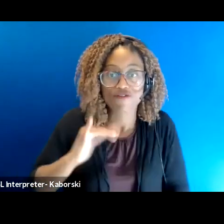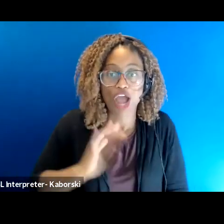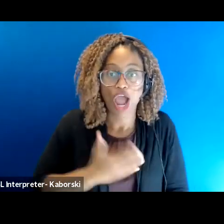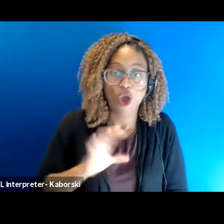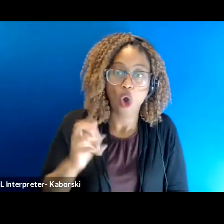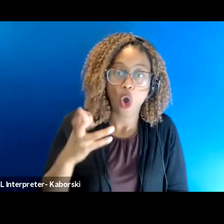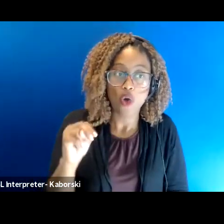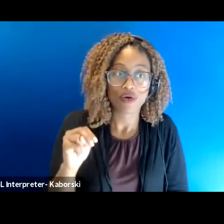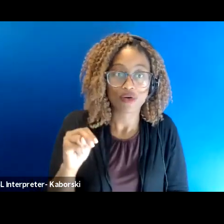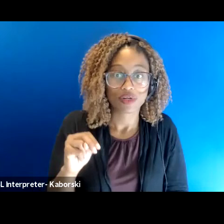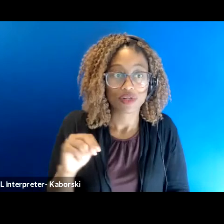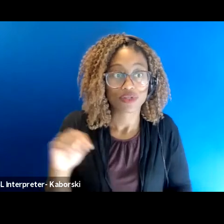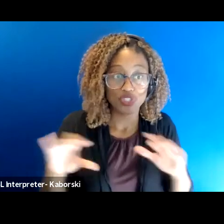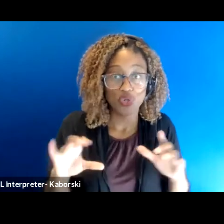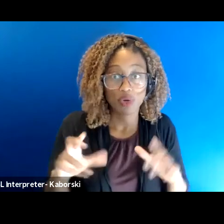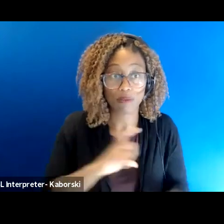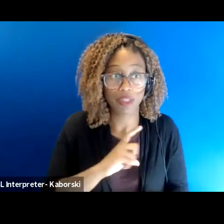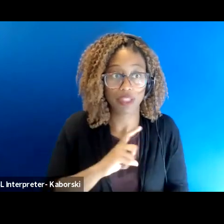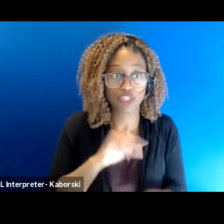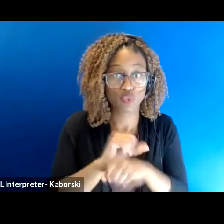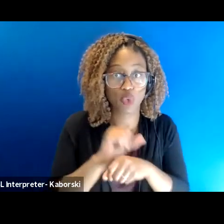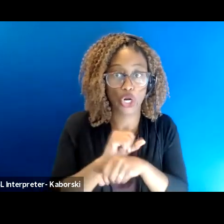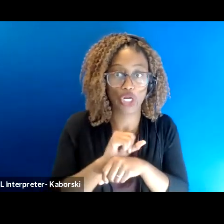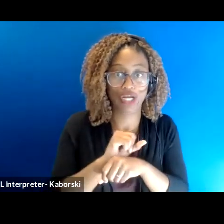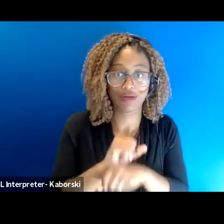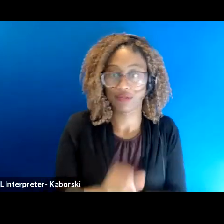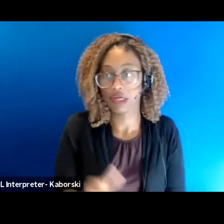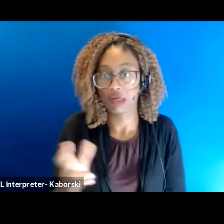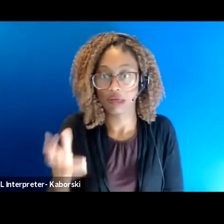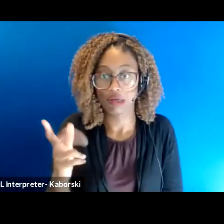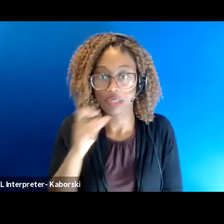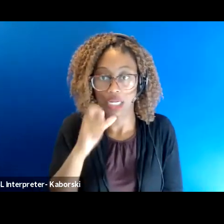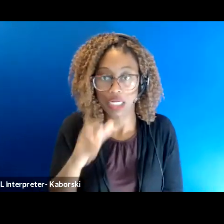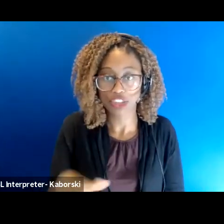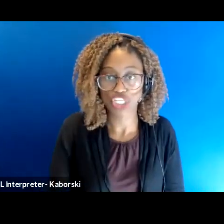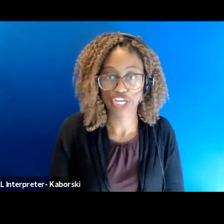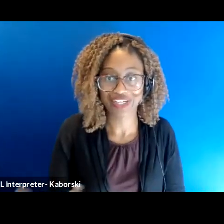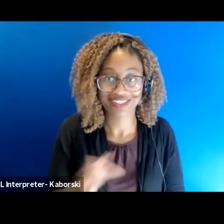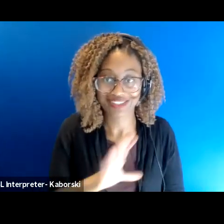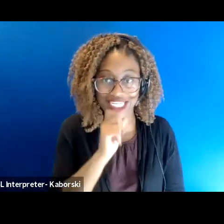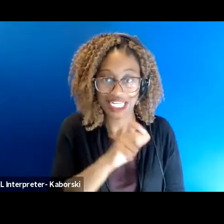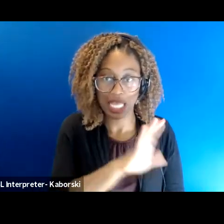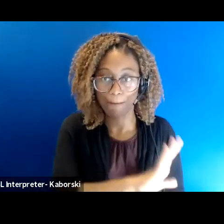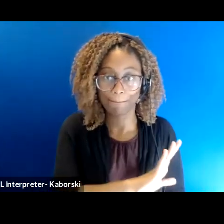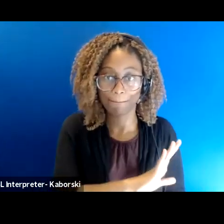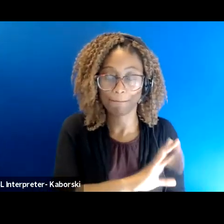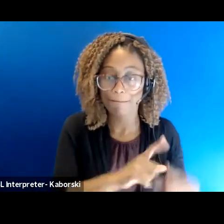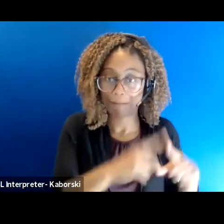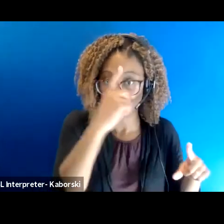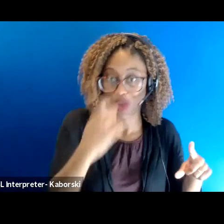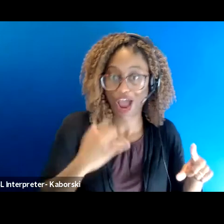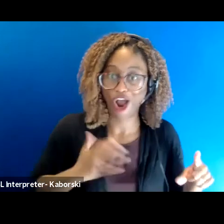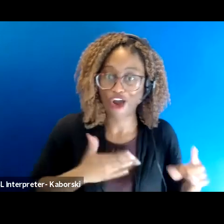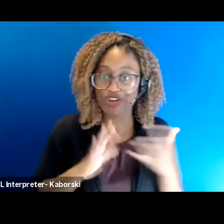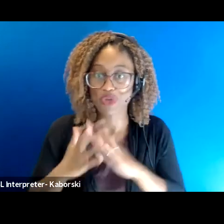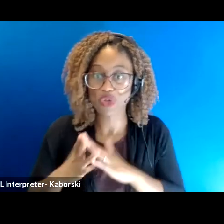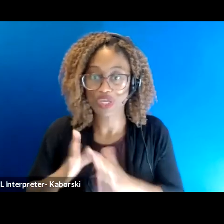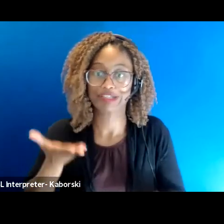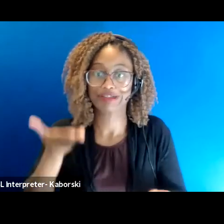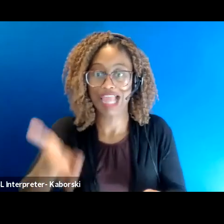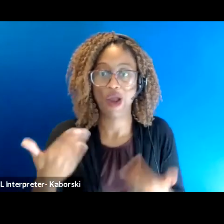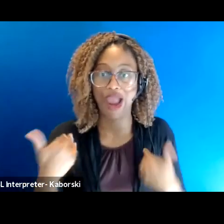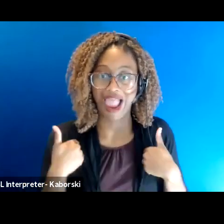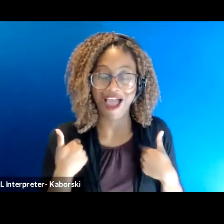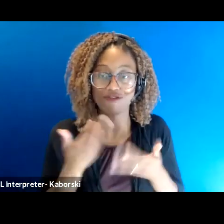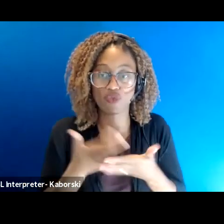unquote what we know as police work now. It means that there may be a wellness